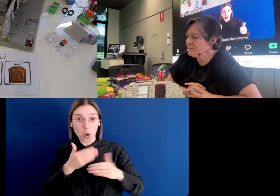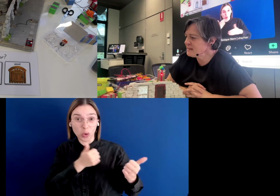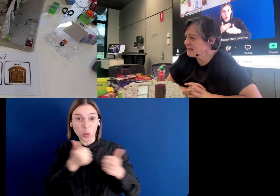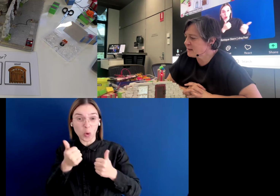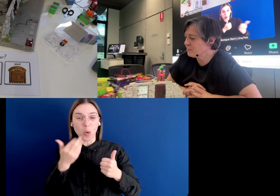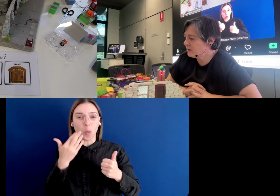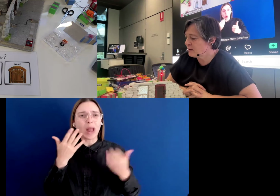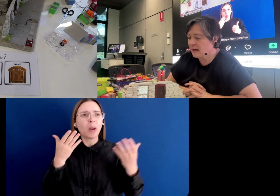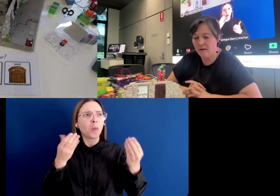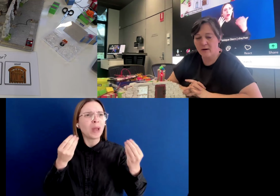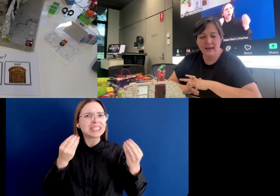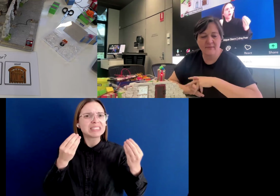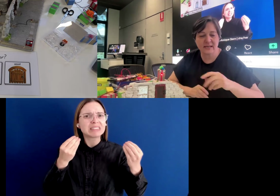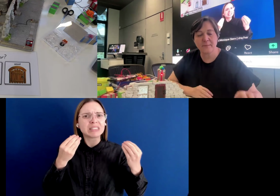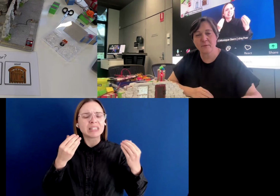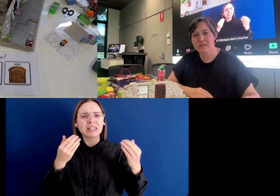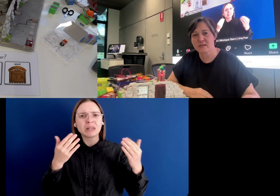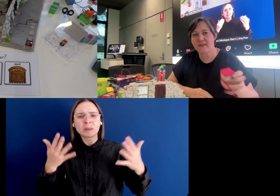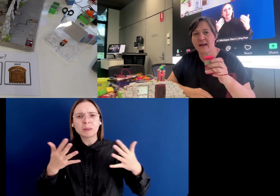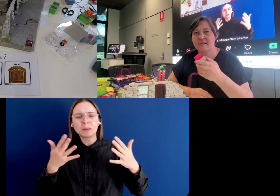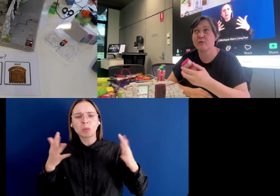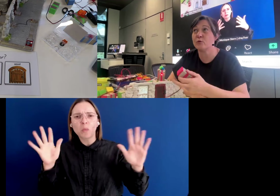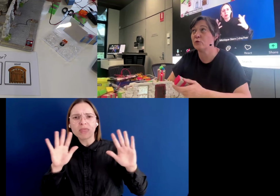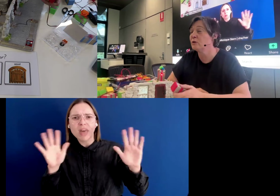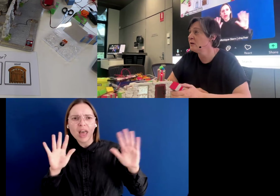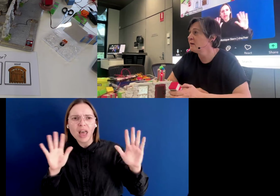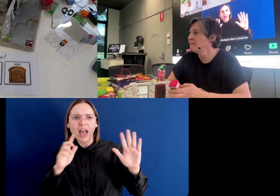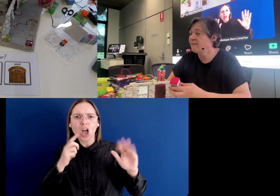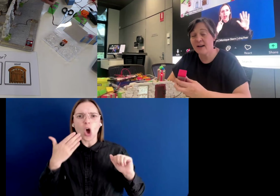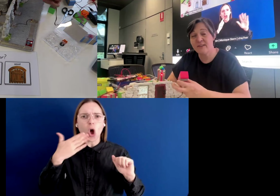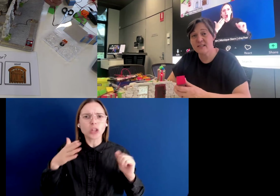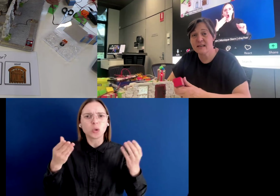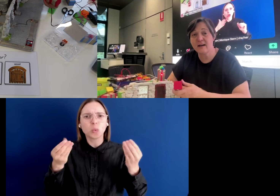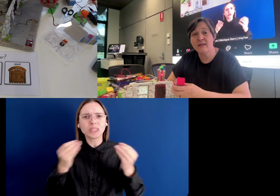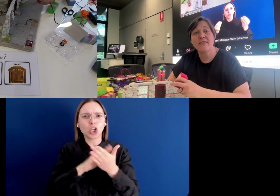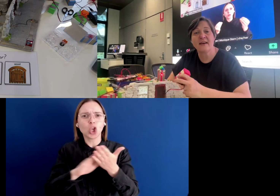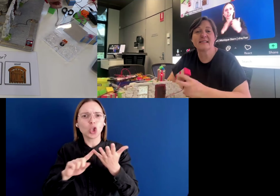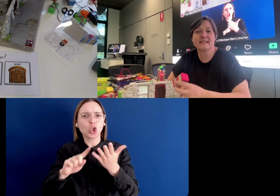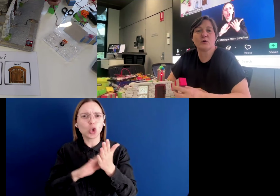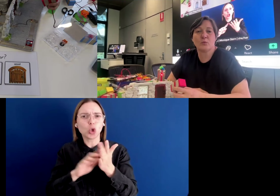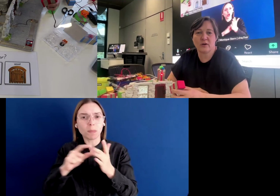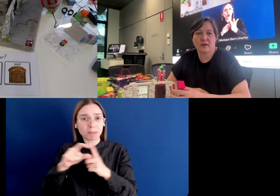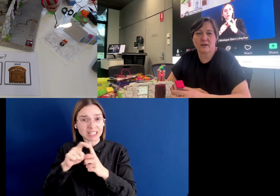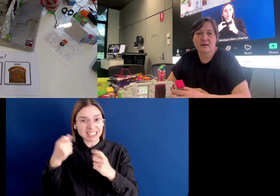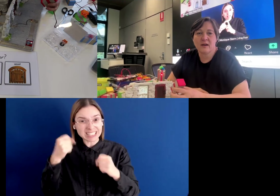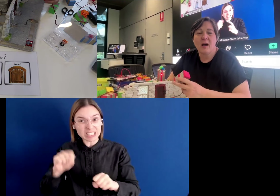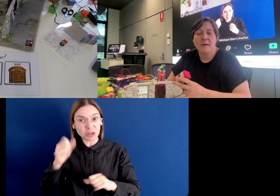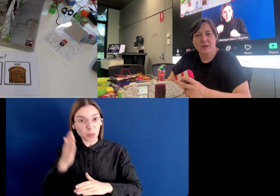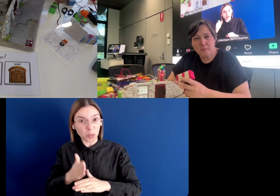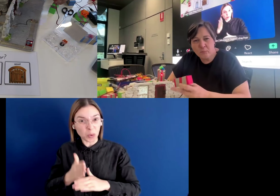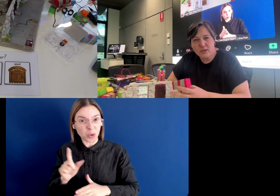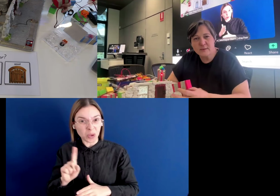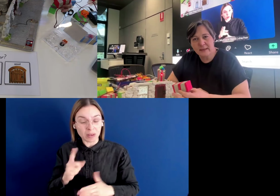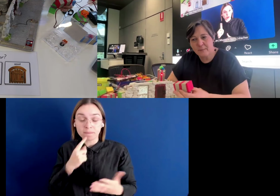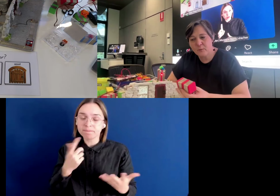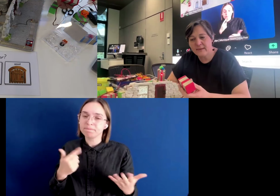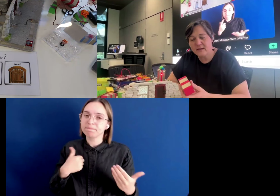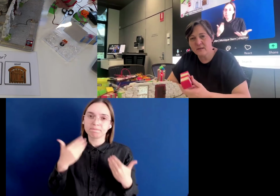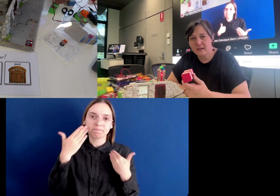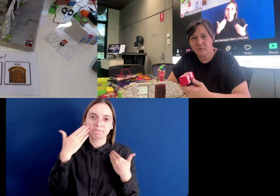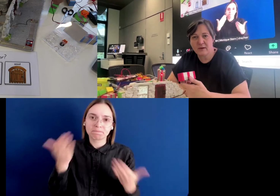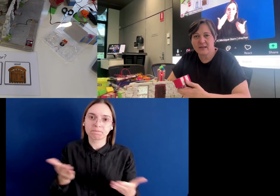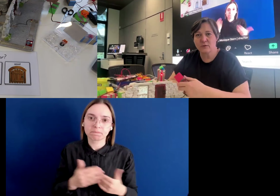The tape is actually pretty good. And I have TapeBlocks that I've had for 5 years now that still work. Most